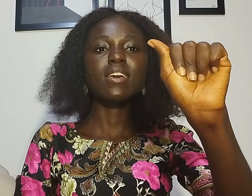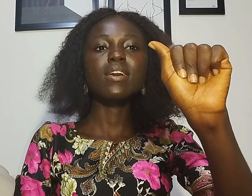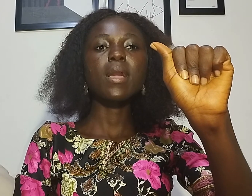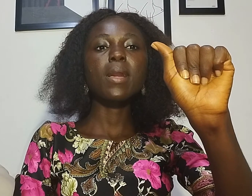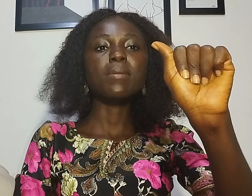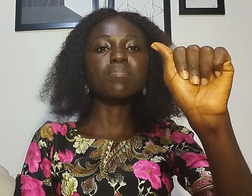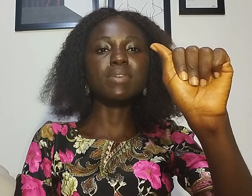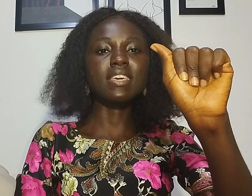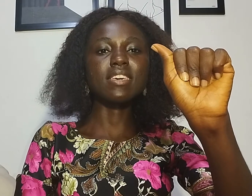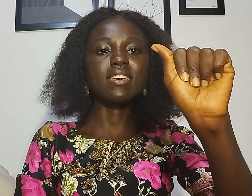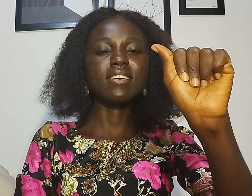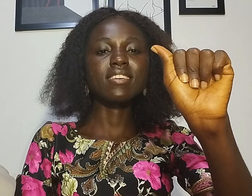B,